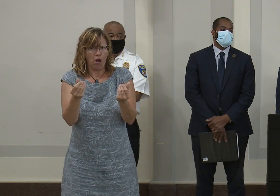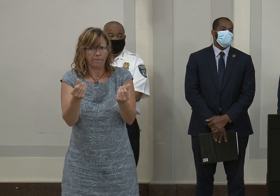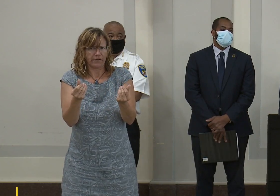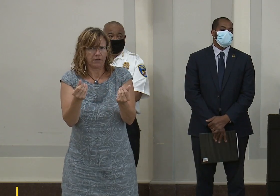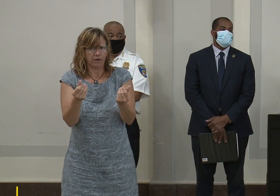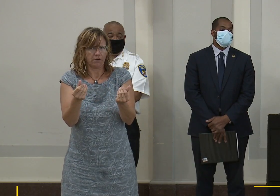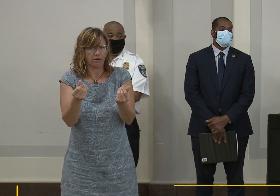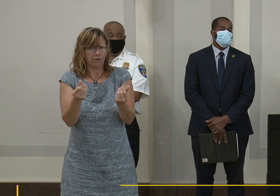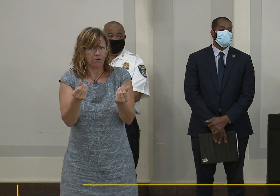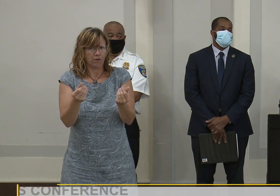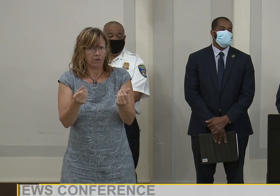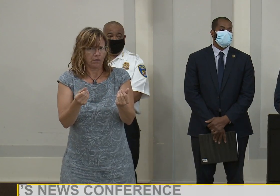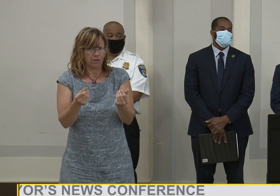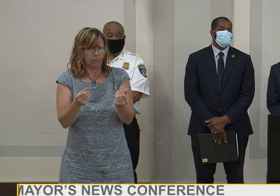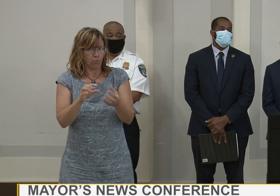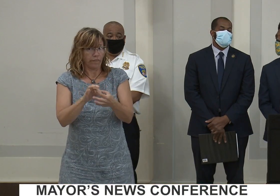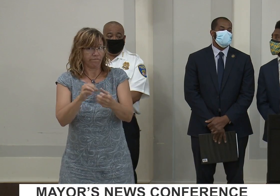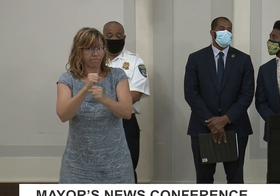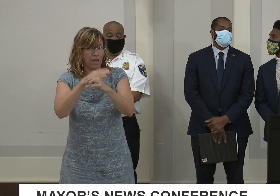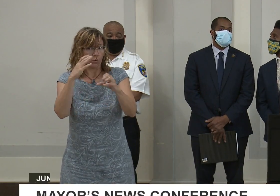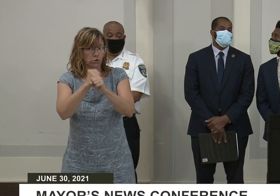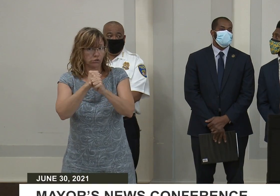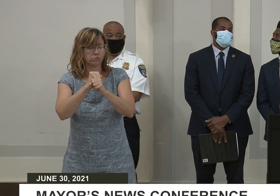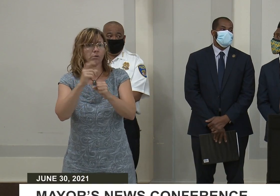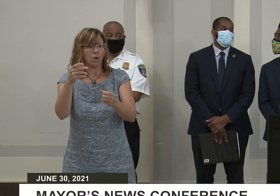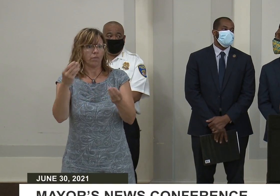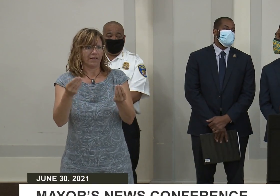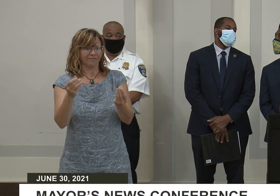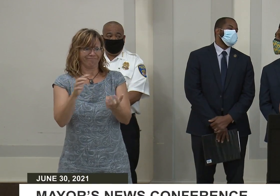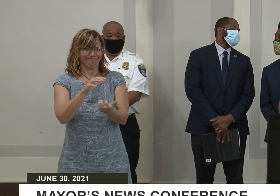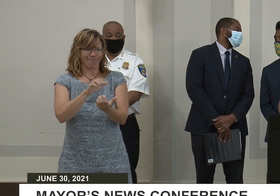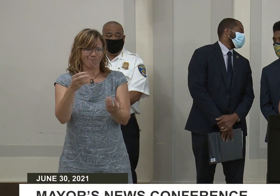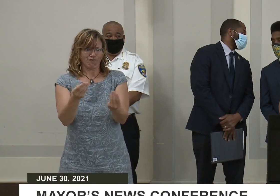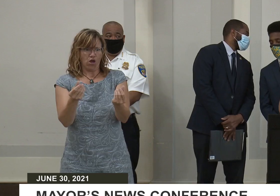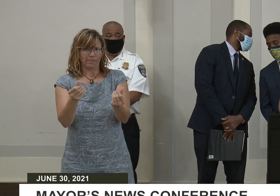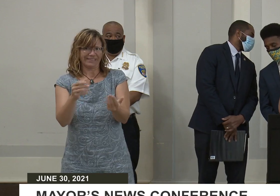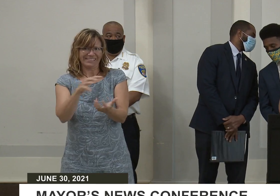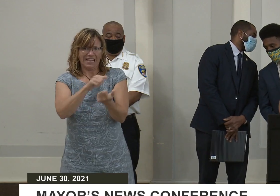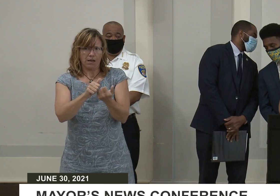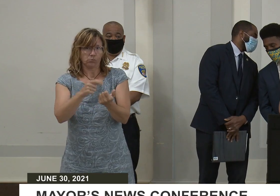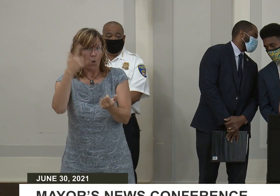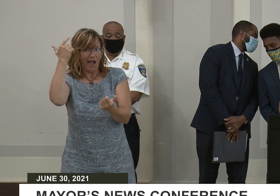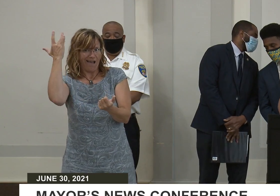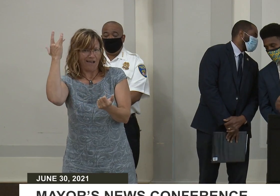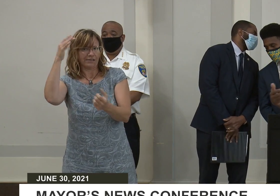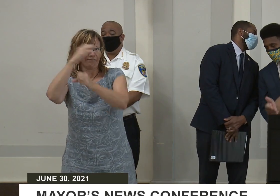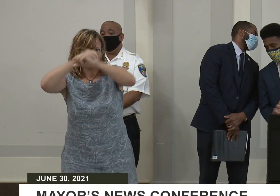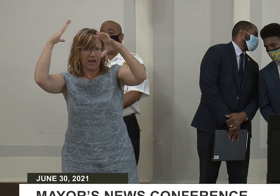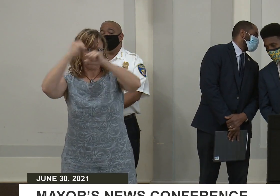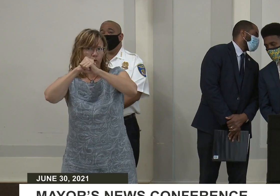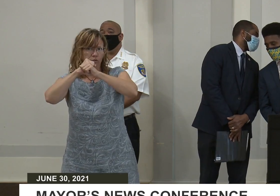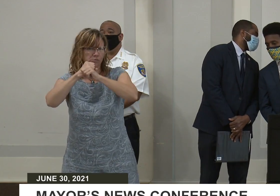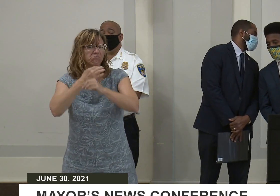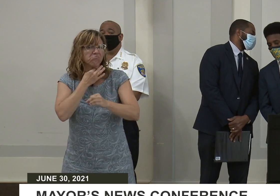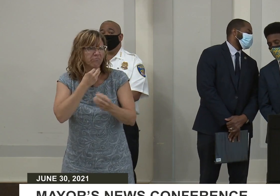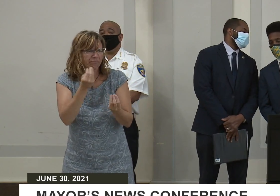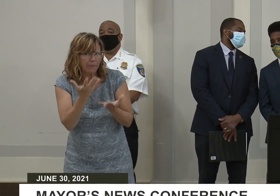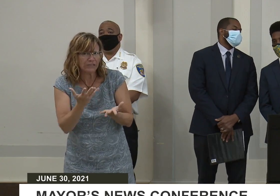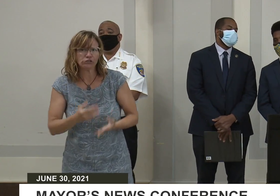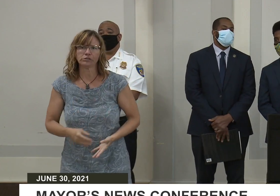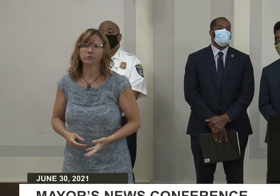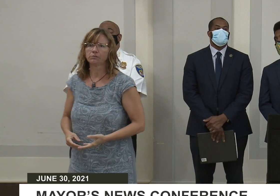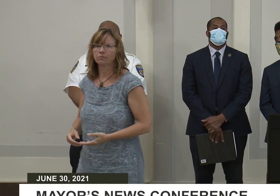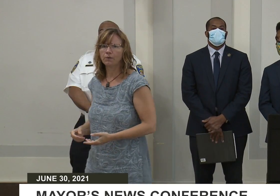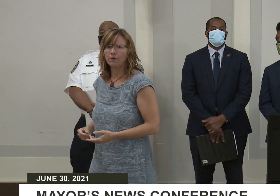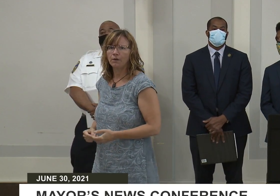Well, the dangers to property during this time of the year is mainly going to come from illegal fireworks